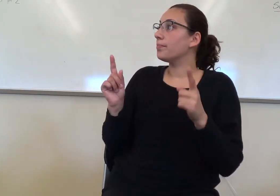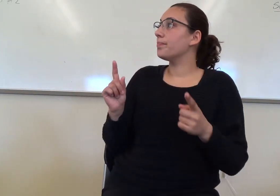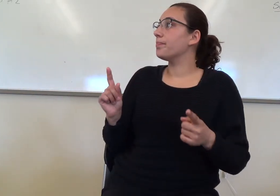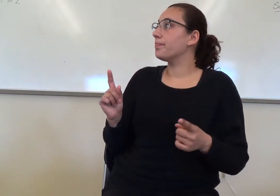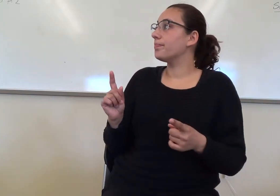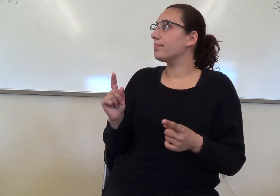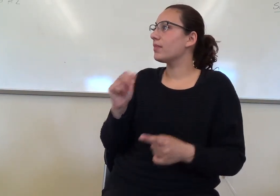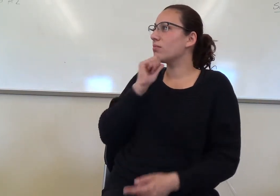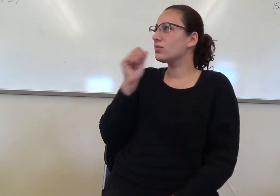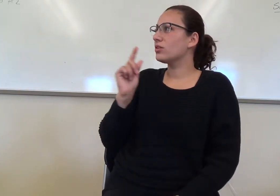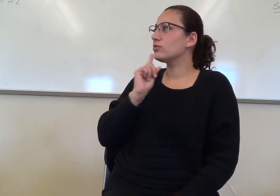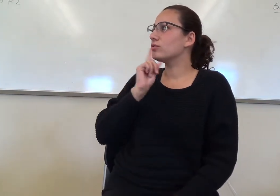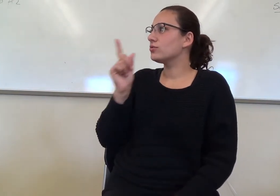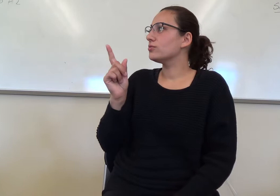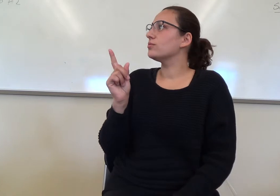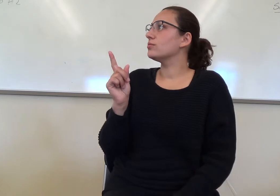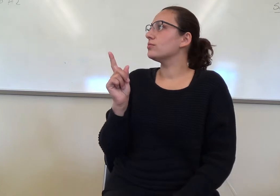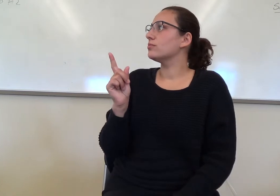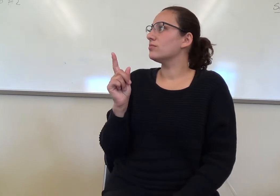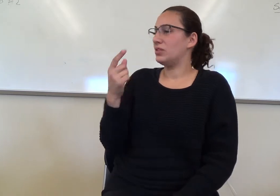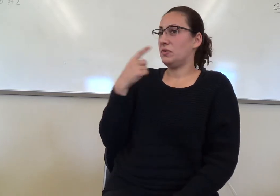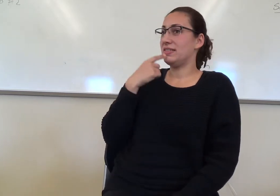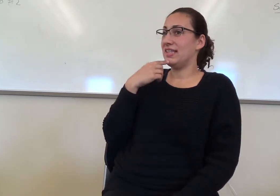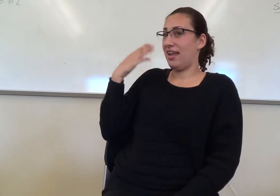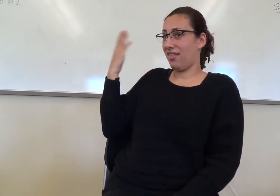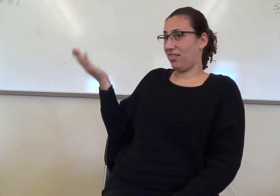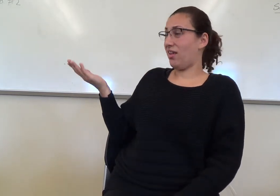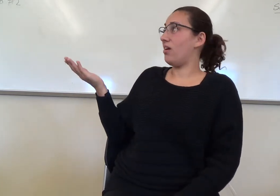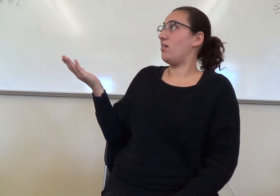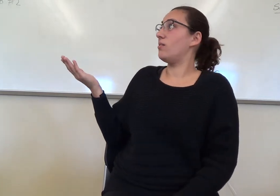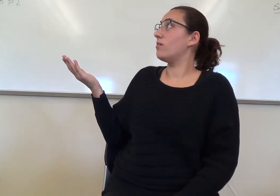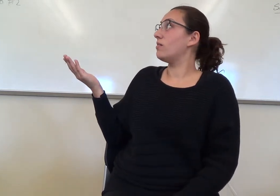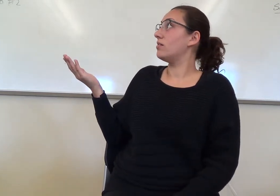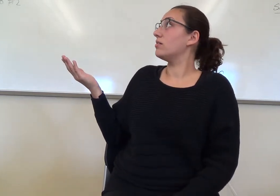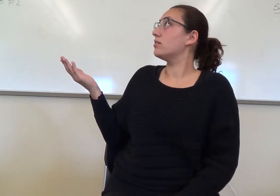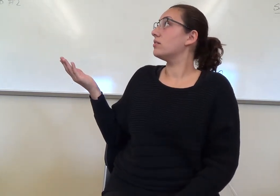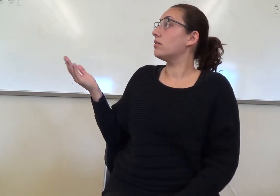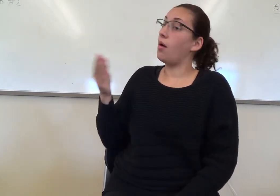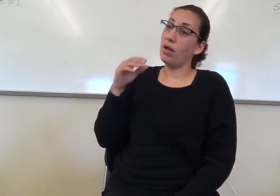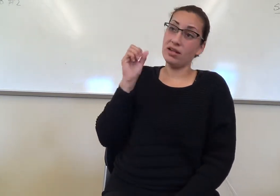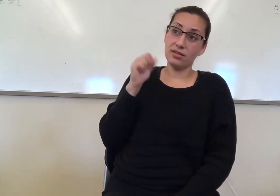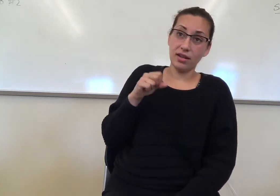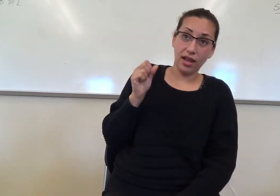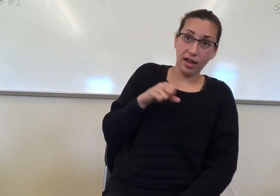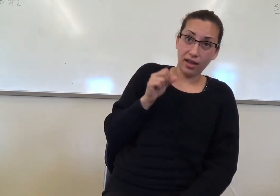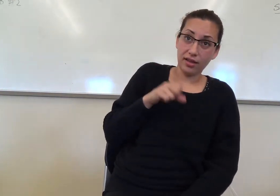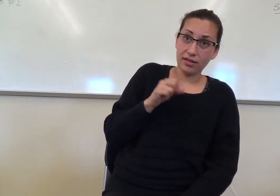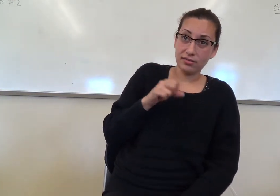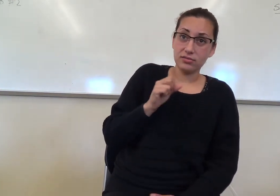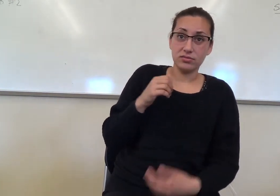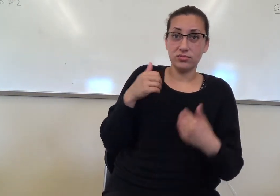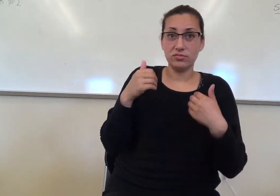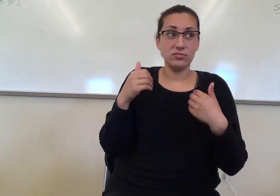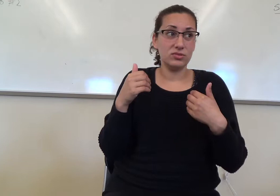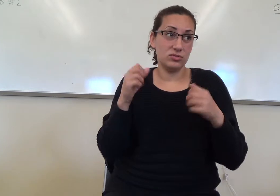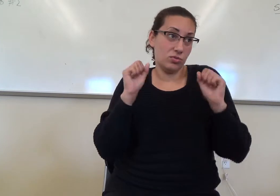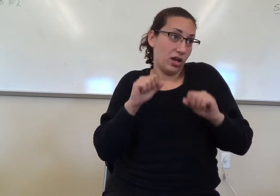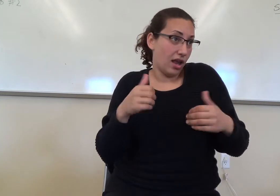not sure what they're saying here. Yes, you could do this list in this